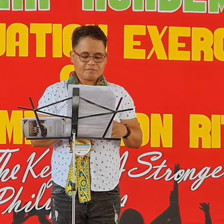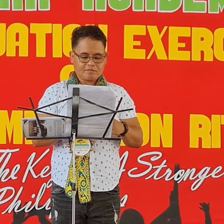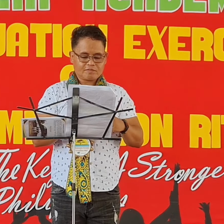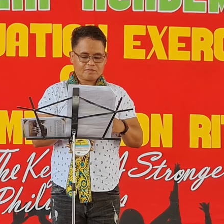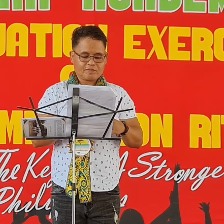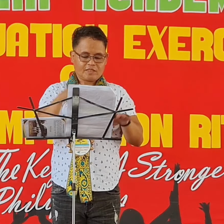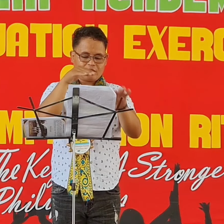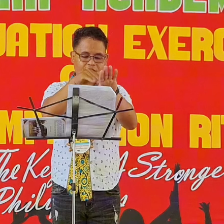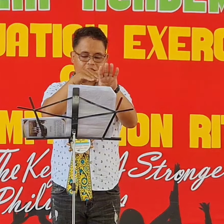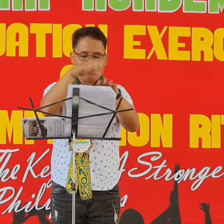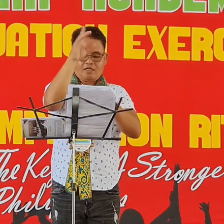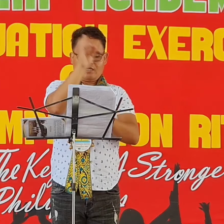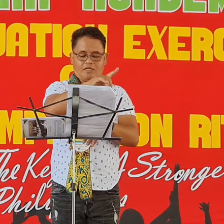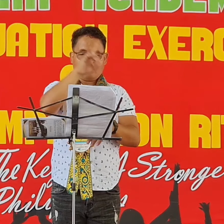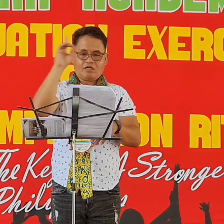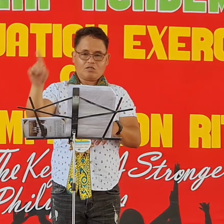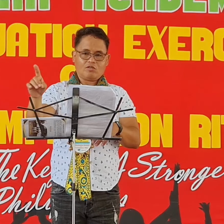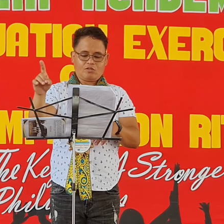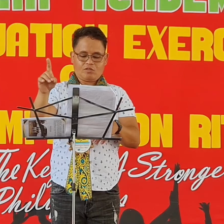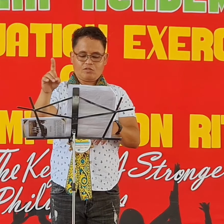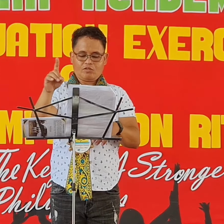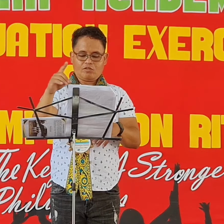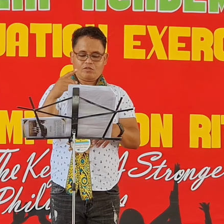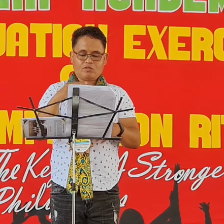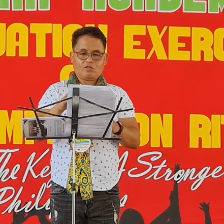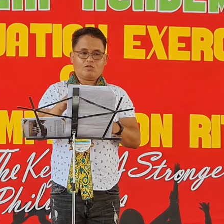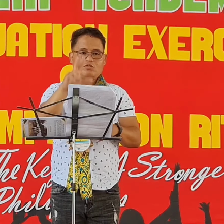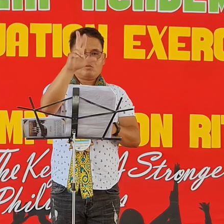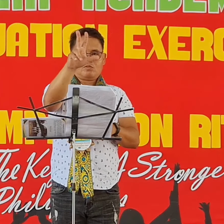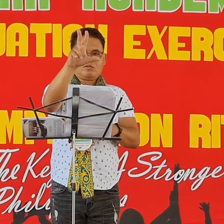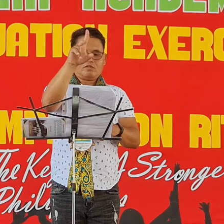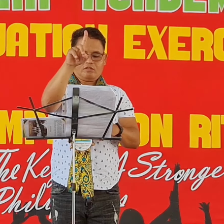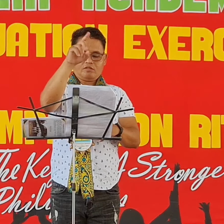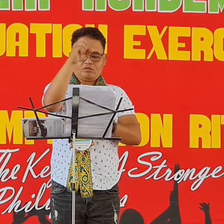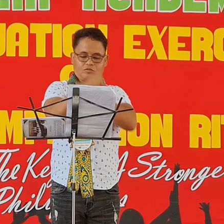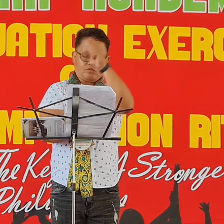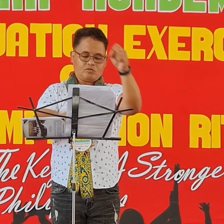I am working as a cook and baker at the Dow Diamond Hotel for 31 years.